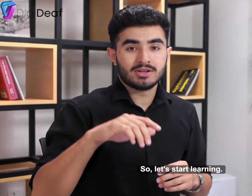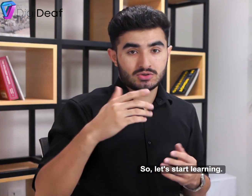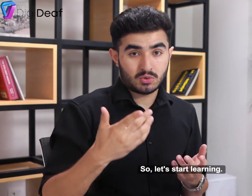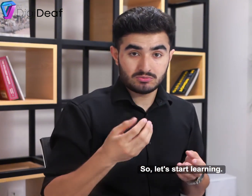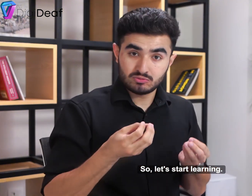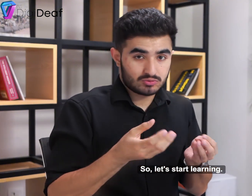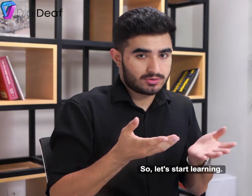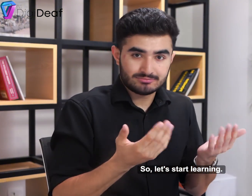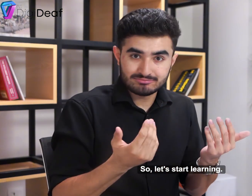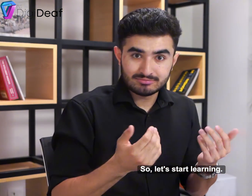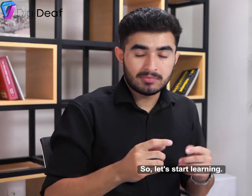So let's start learning.